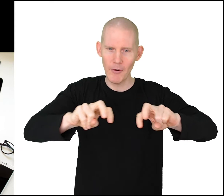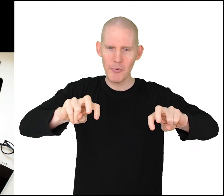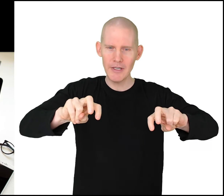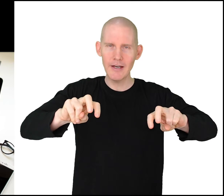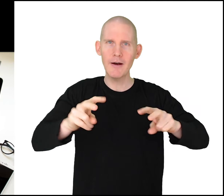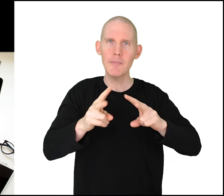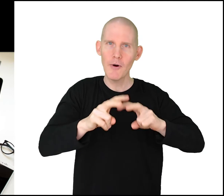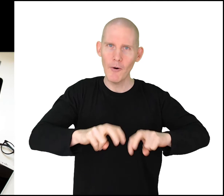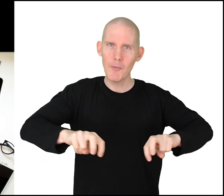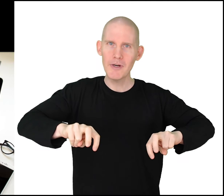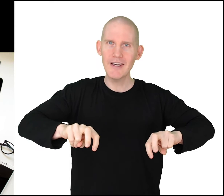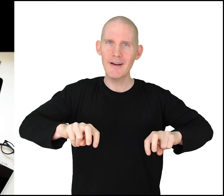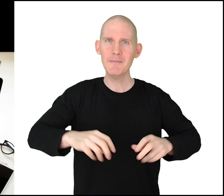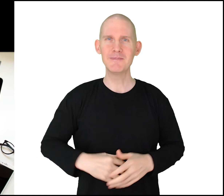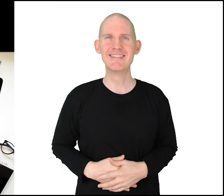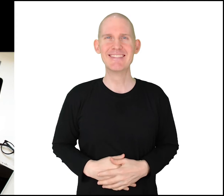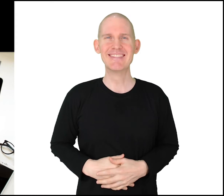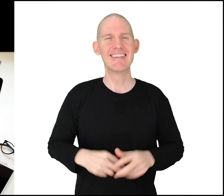you're opening it up.